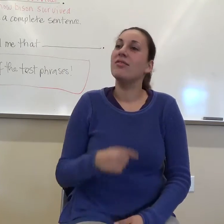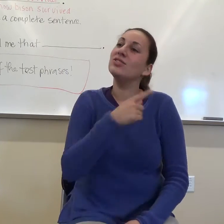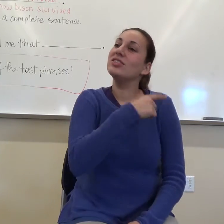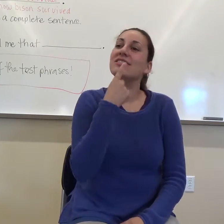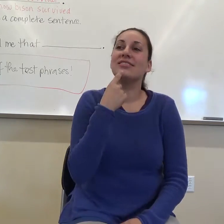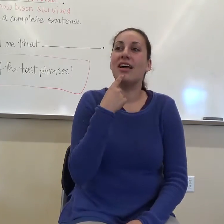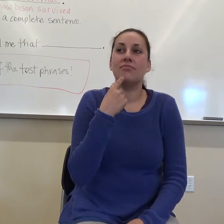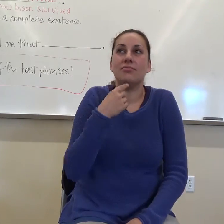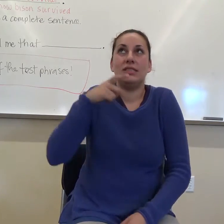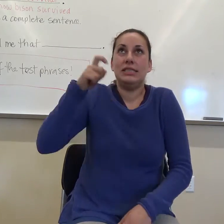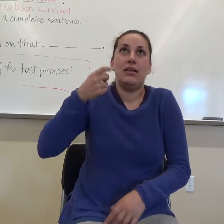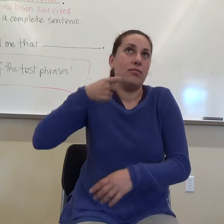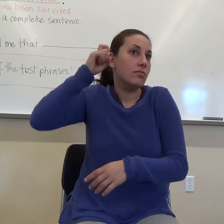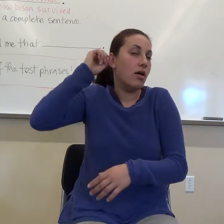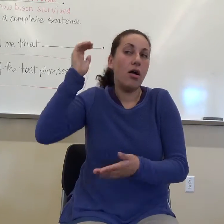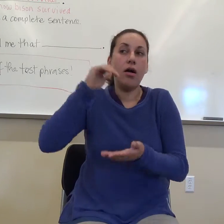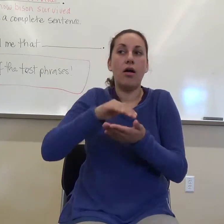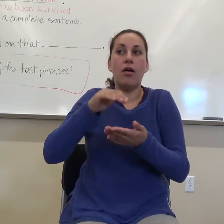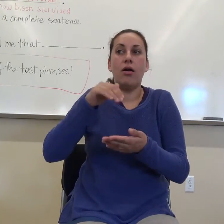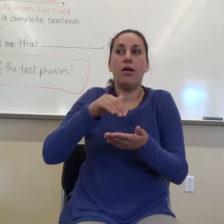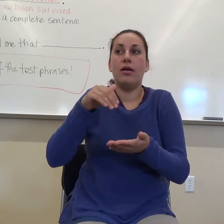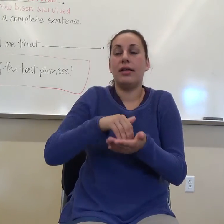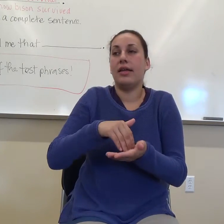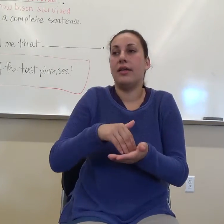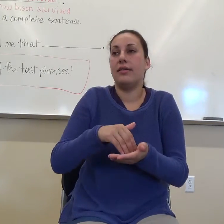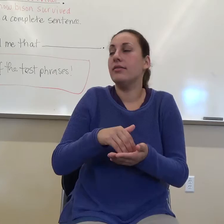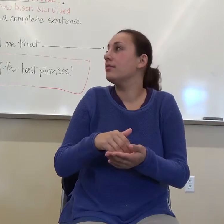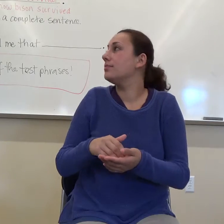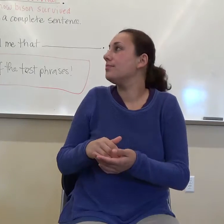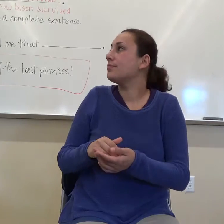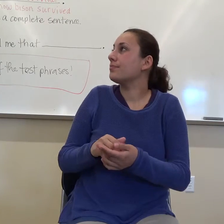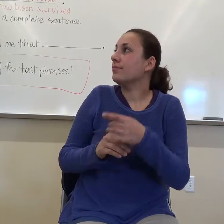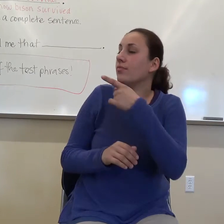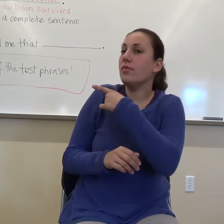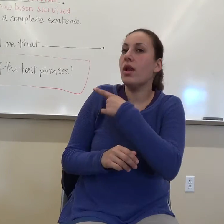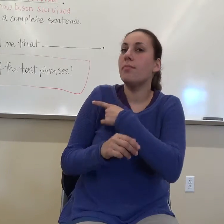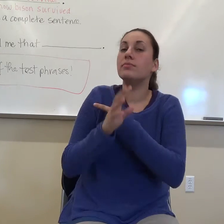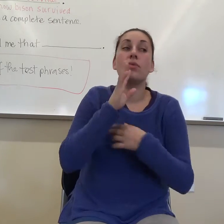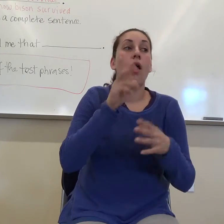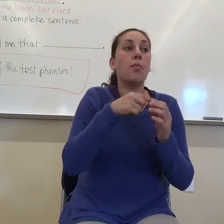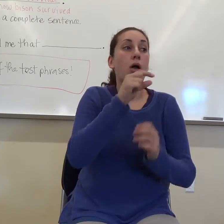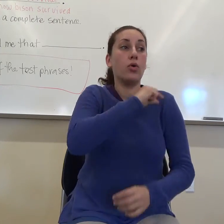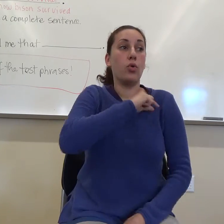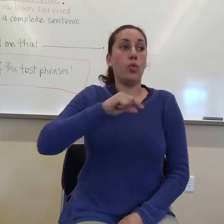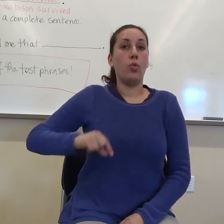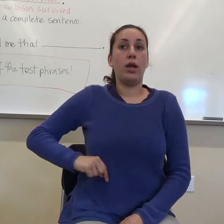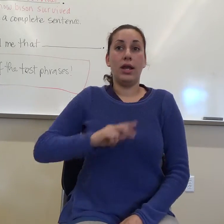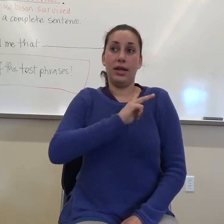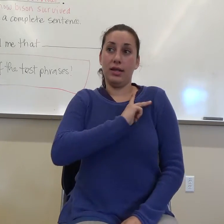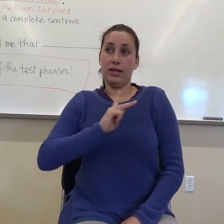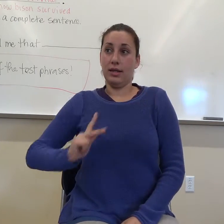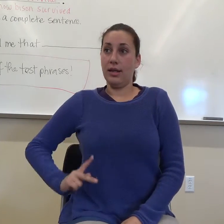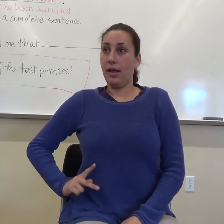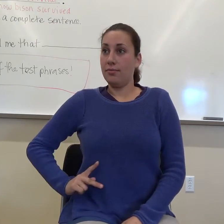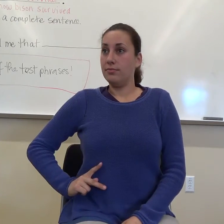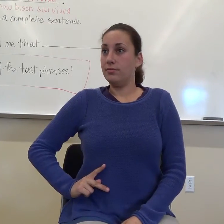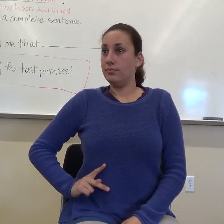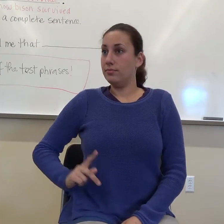Queen. Yeah, King Solomon and Queen of Sheba. Okay, it's pretty obvious